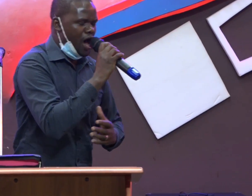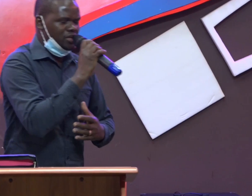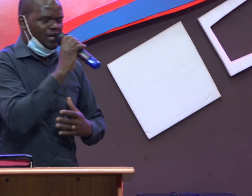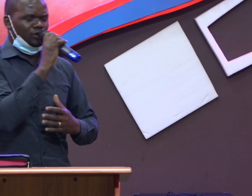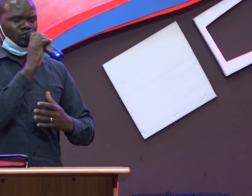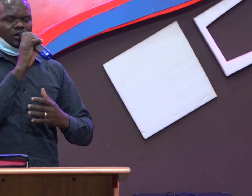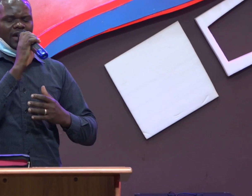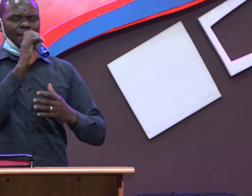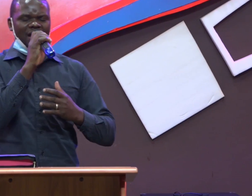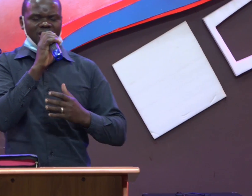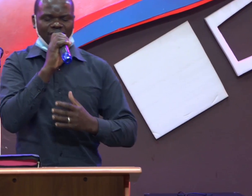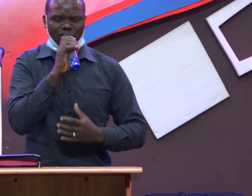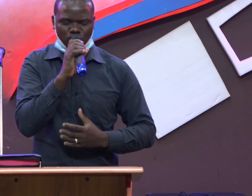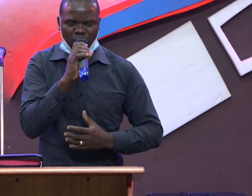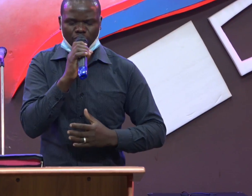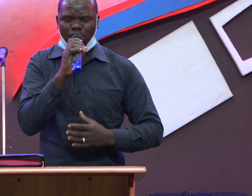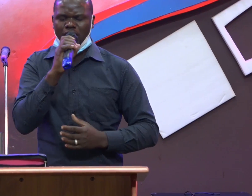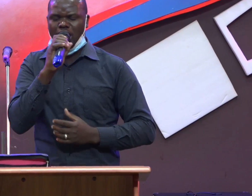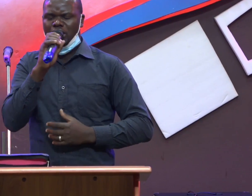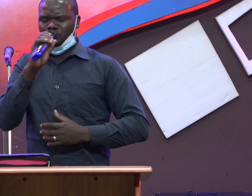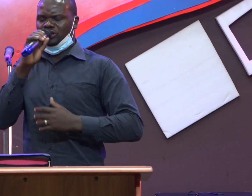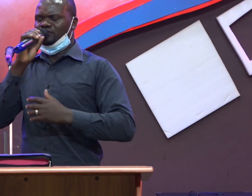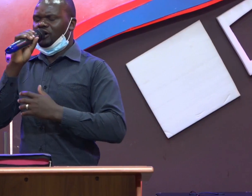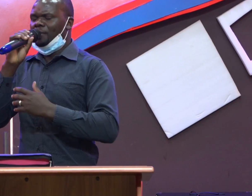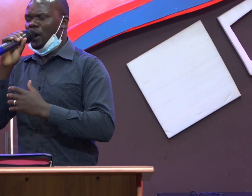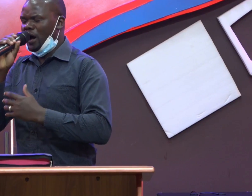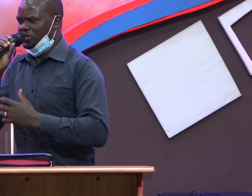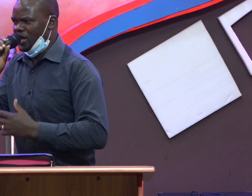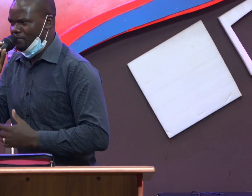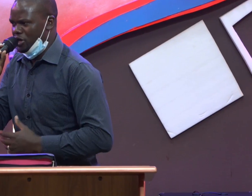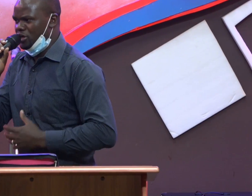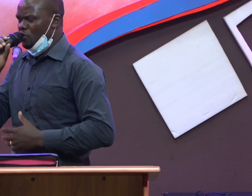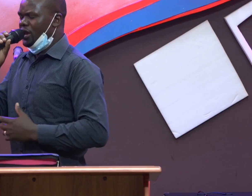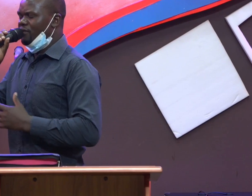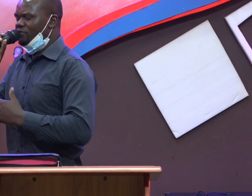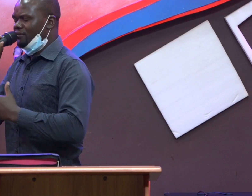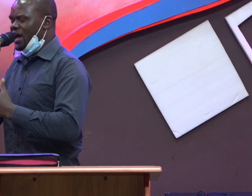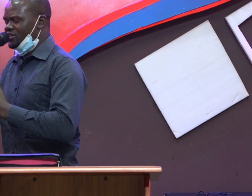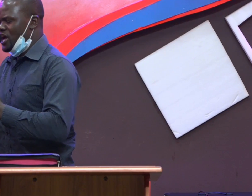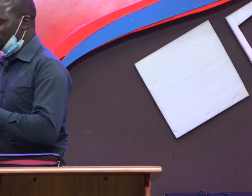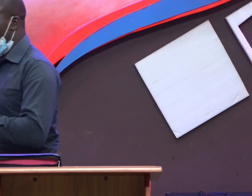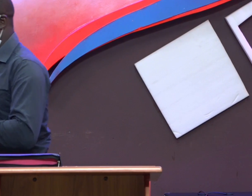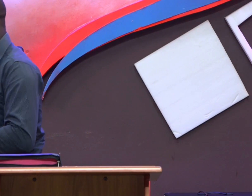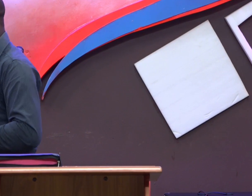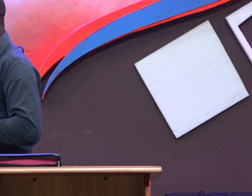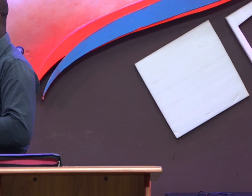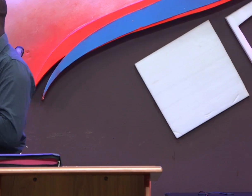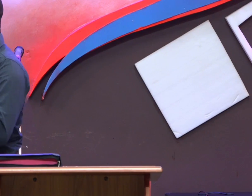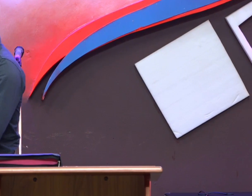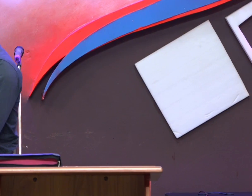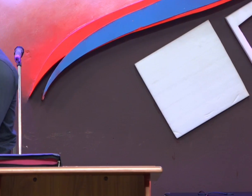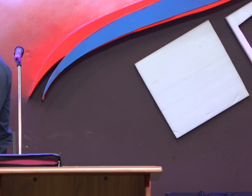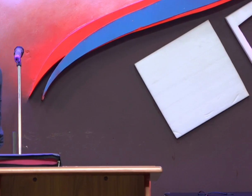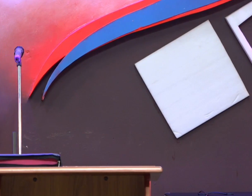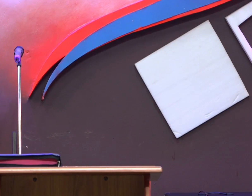in ways that do not help us, heavenly King of glory, to develop our inner being. Wherever we have done the activities that do